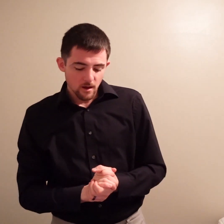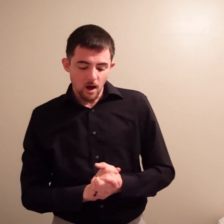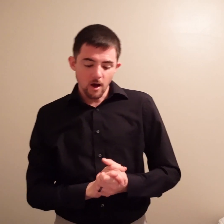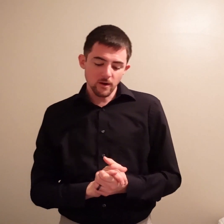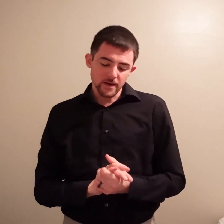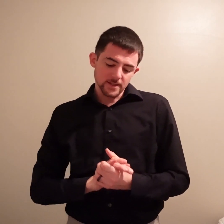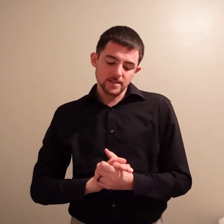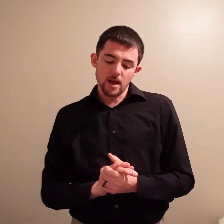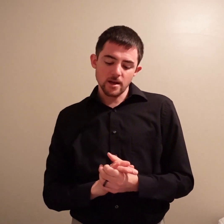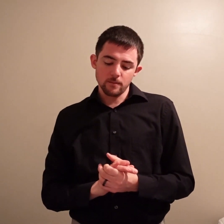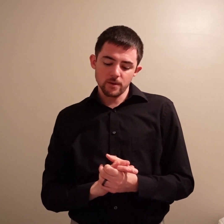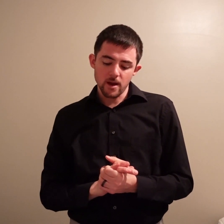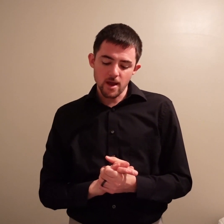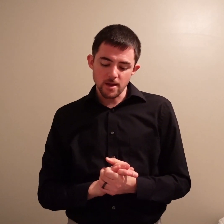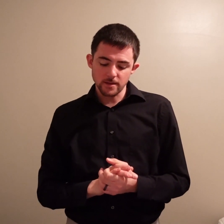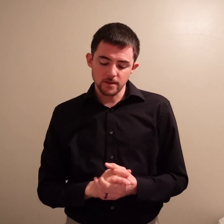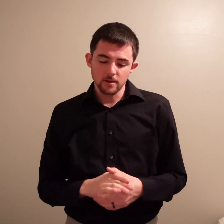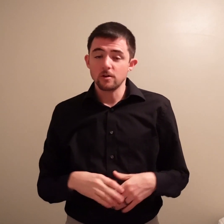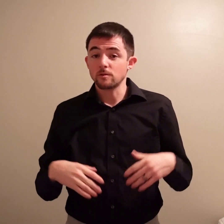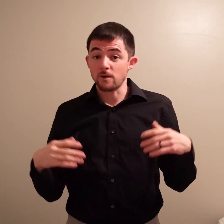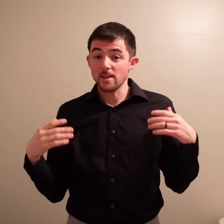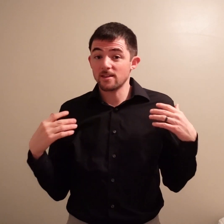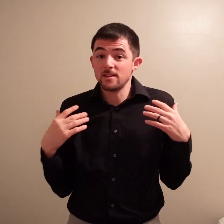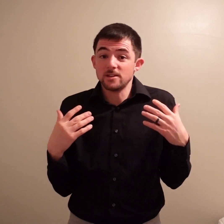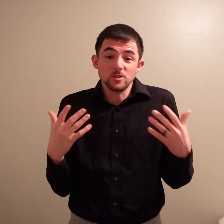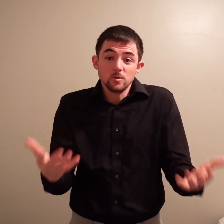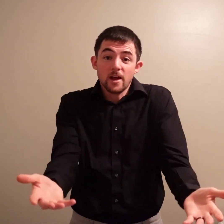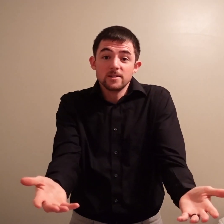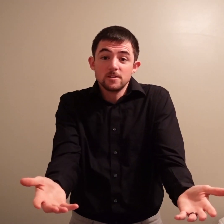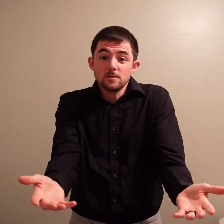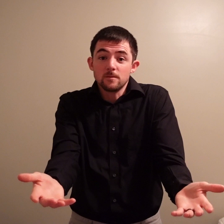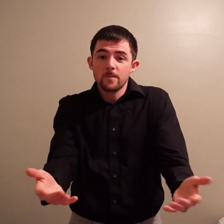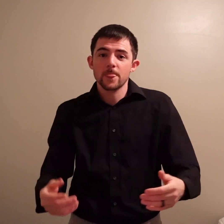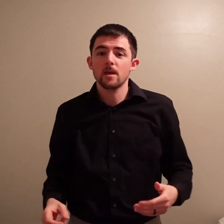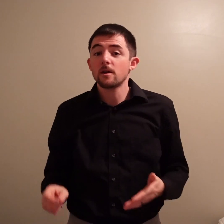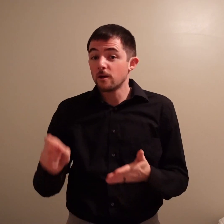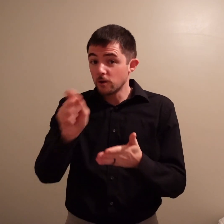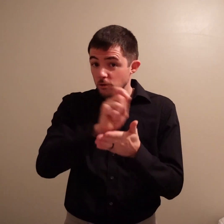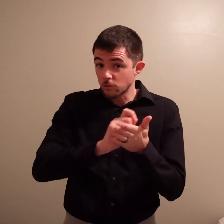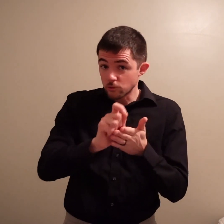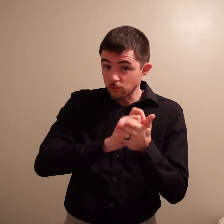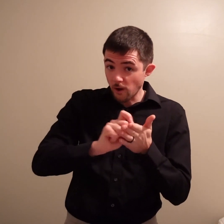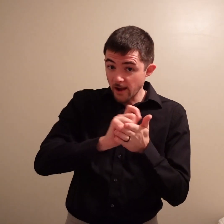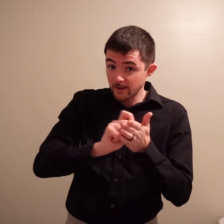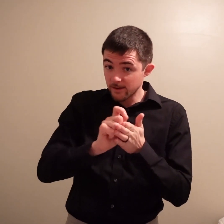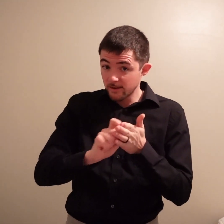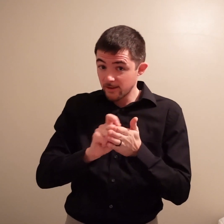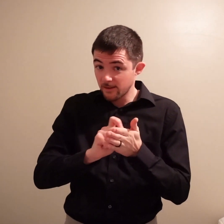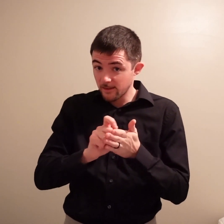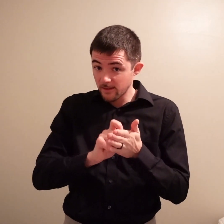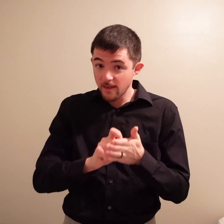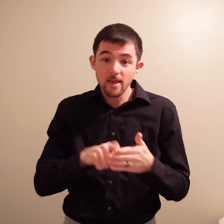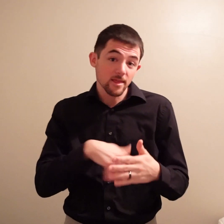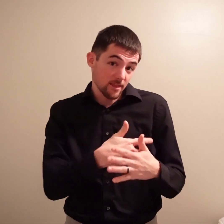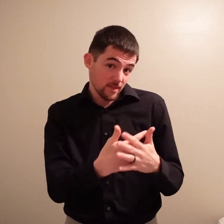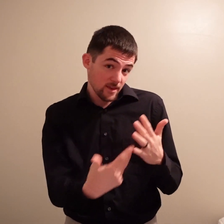All right, sign number 8. Write the things you like to do. Write the